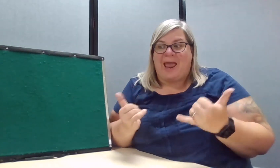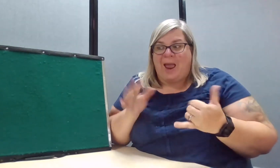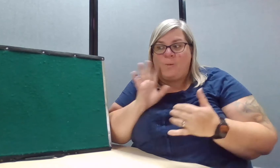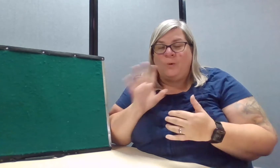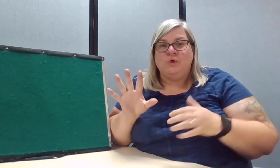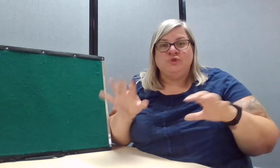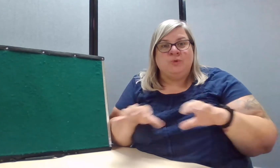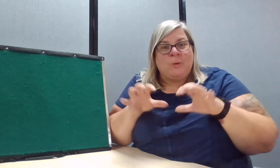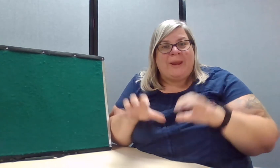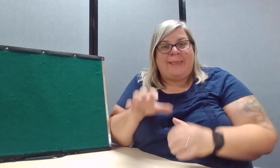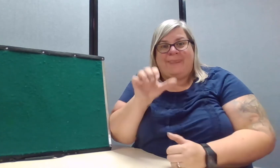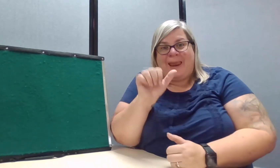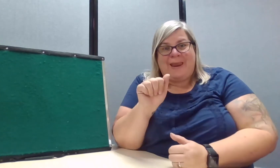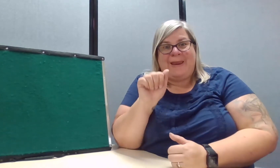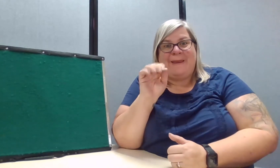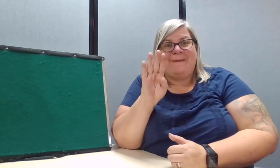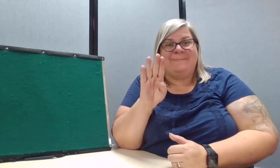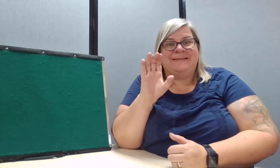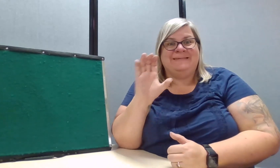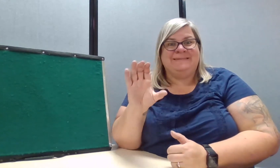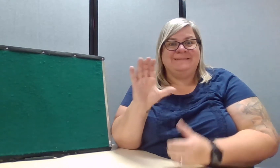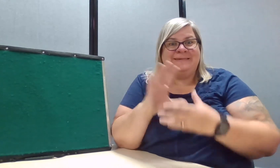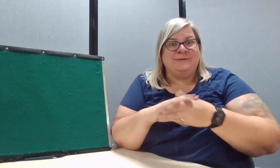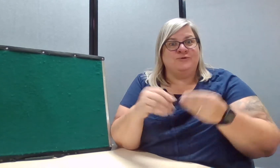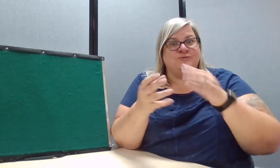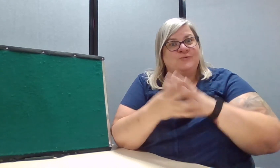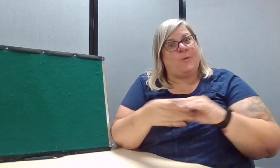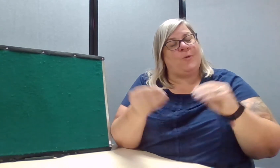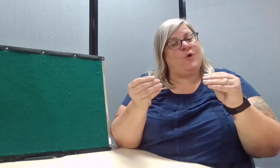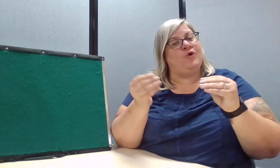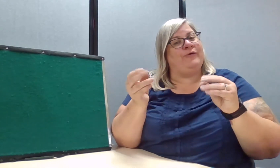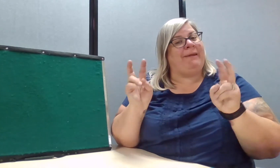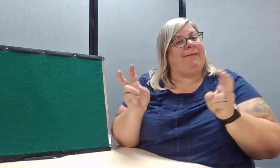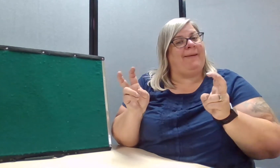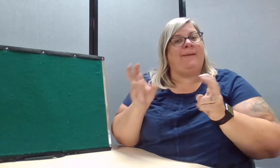So now we're going to do a story with the ABCs.